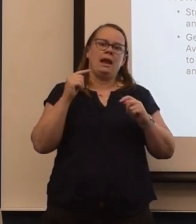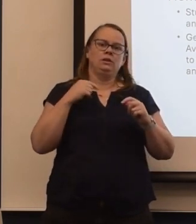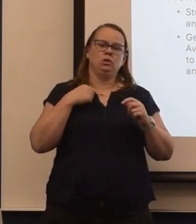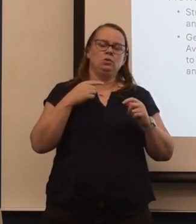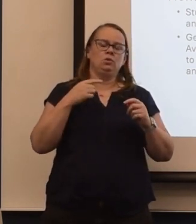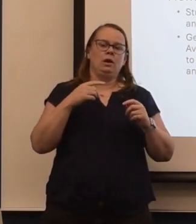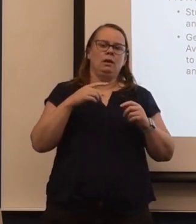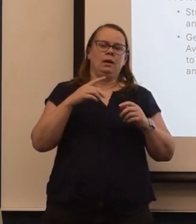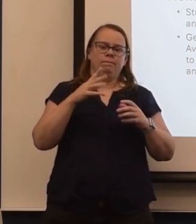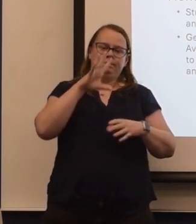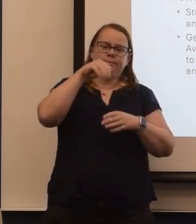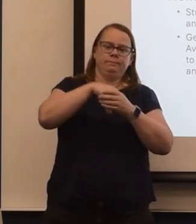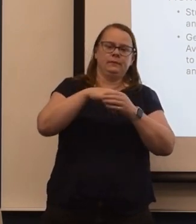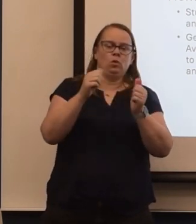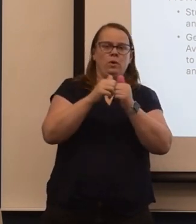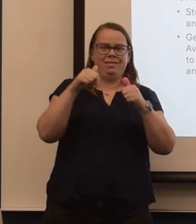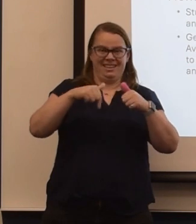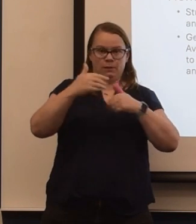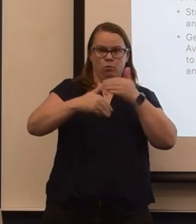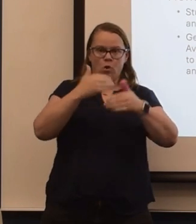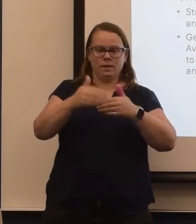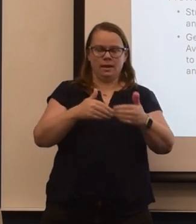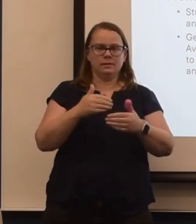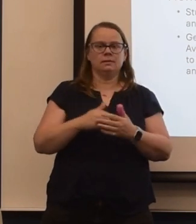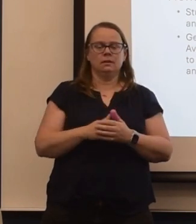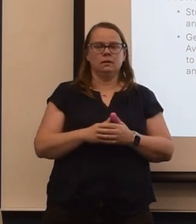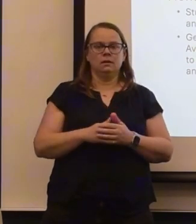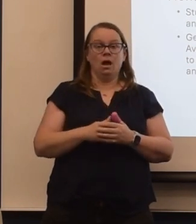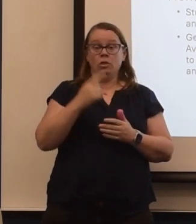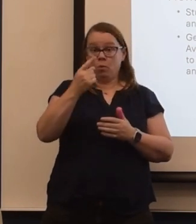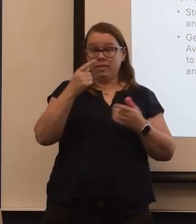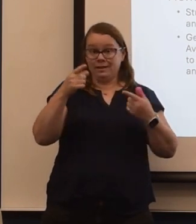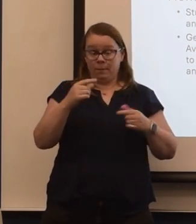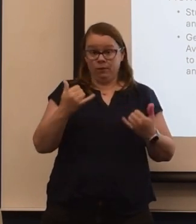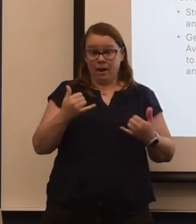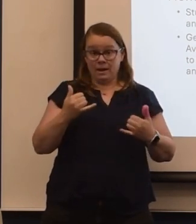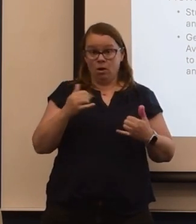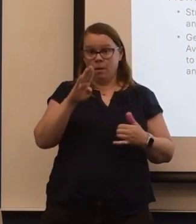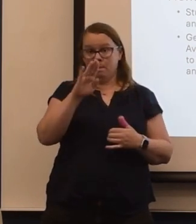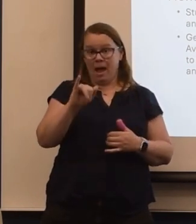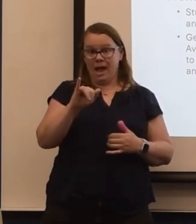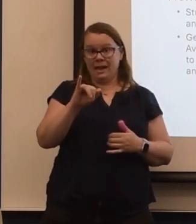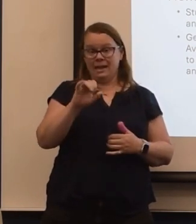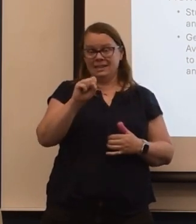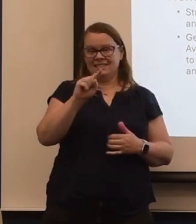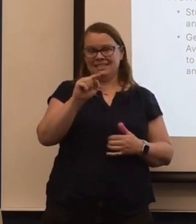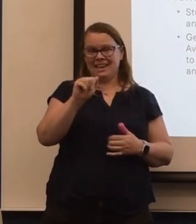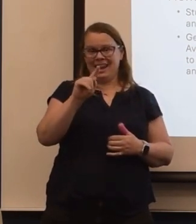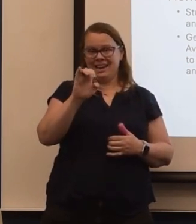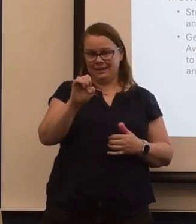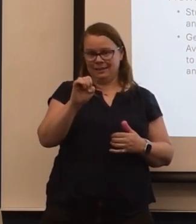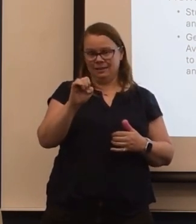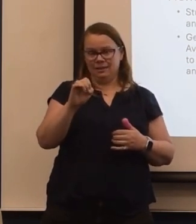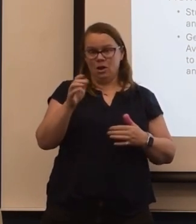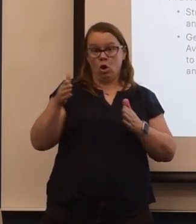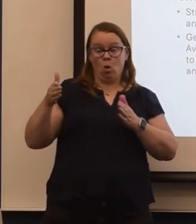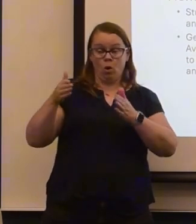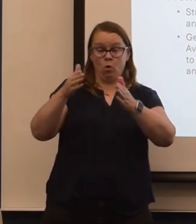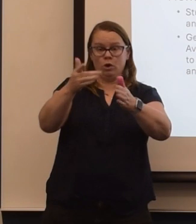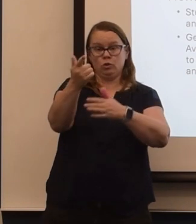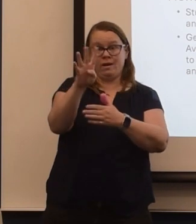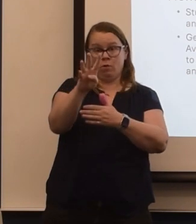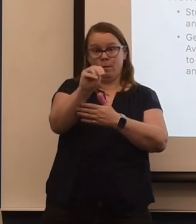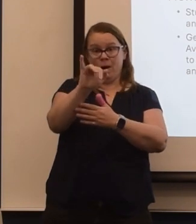into this process as we do it. The one that's going on right now is the Bi-State Sustainability Corridor. It's a 24-mile